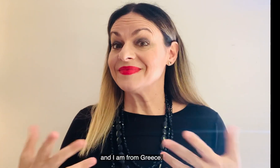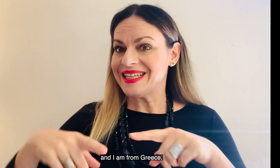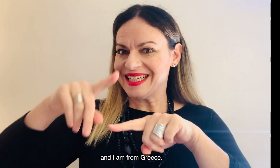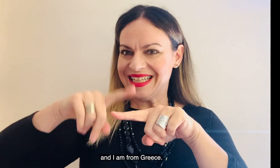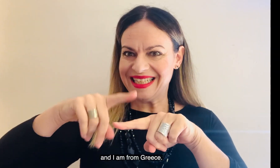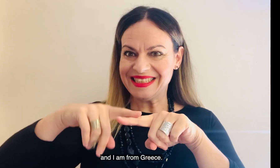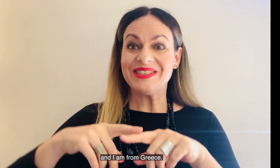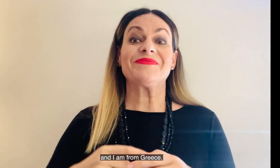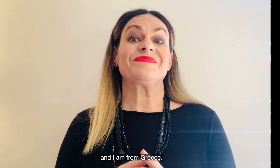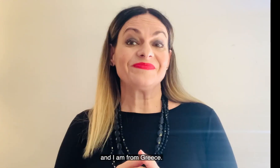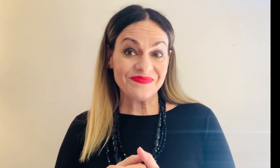and I am from Greece.